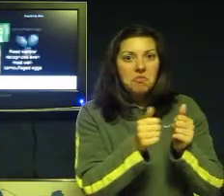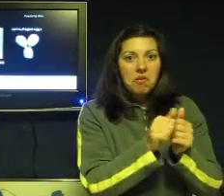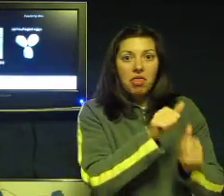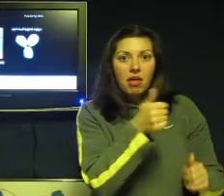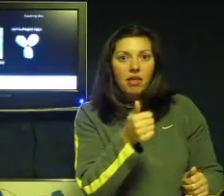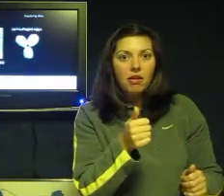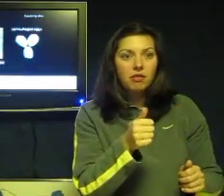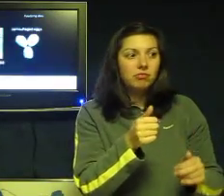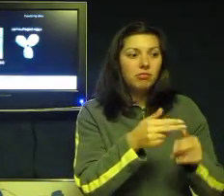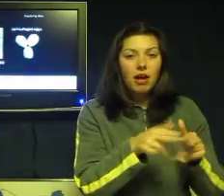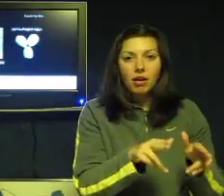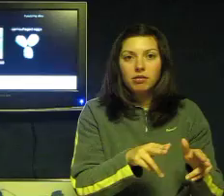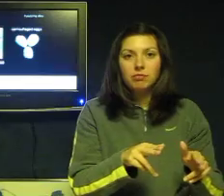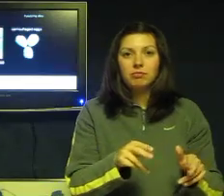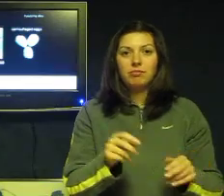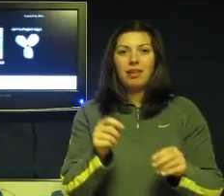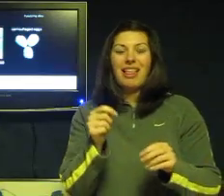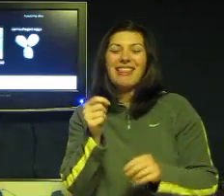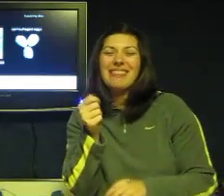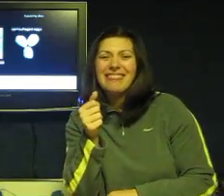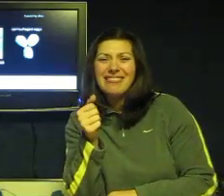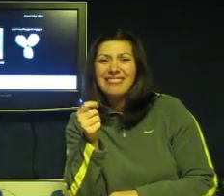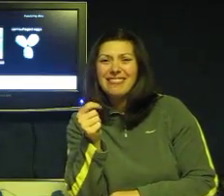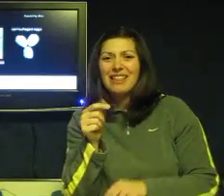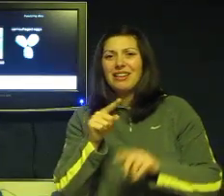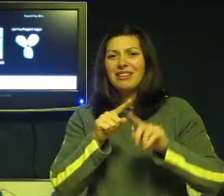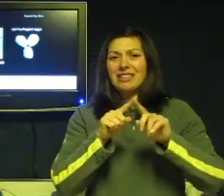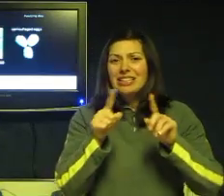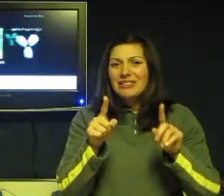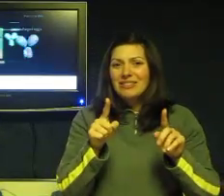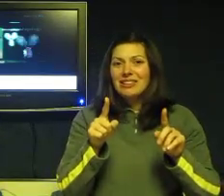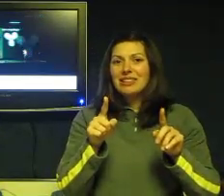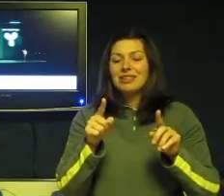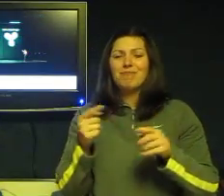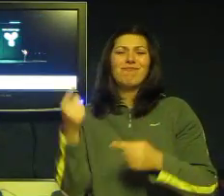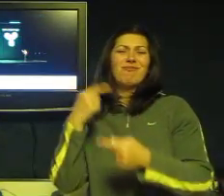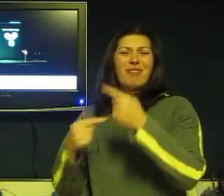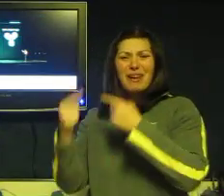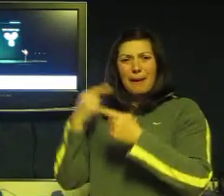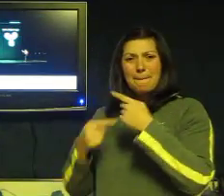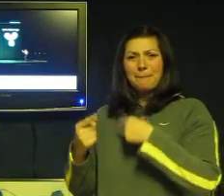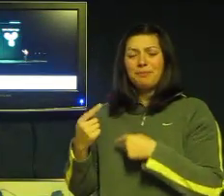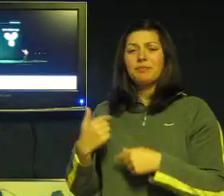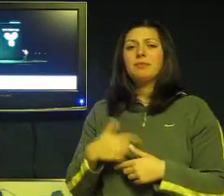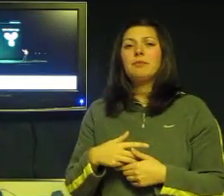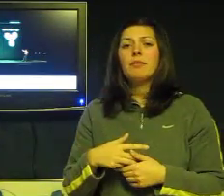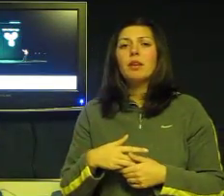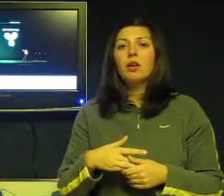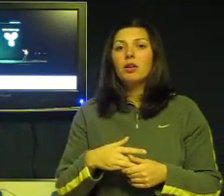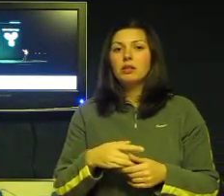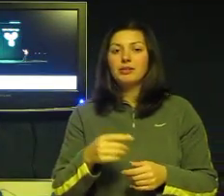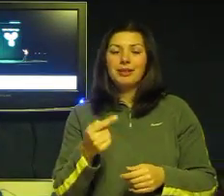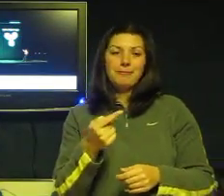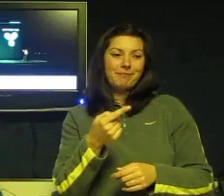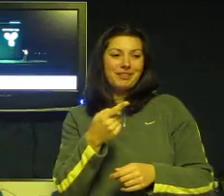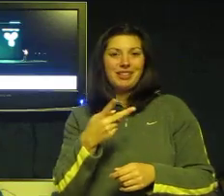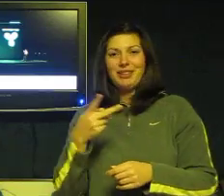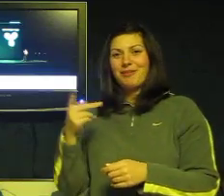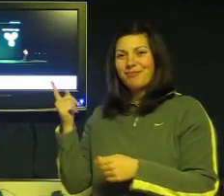we actually scroll back a little bit. Here, there's just a little bit of a subtle difference in this example. You can see that these are a little bit more brown, this is a little more